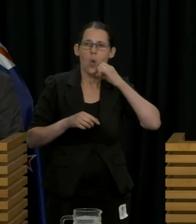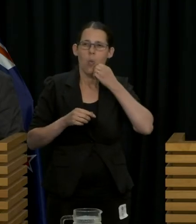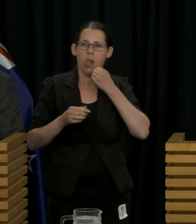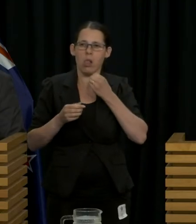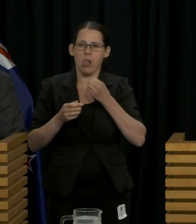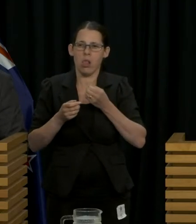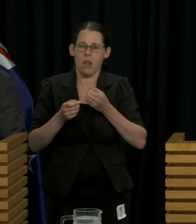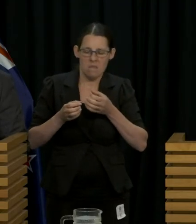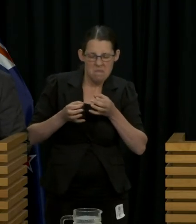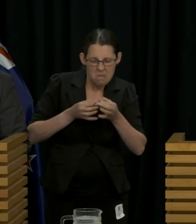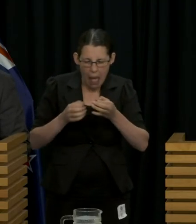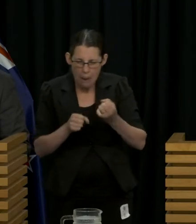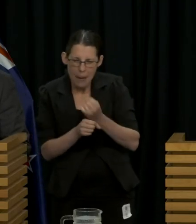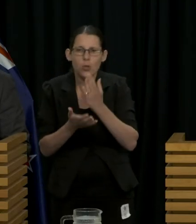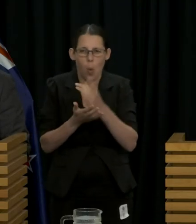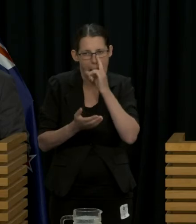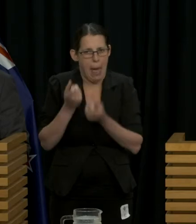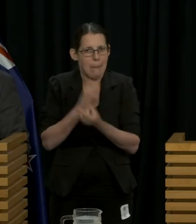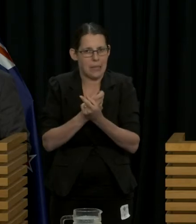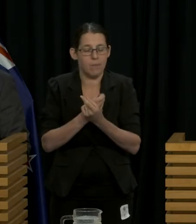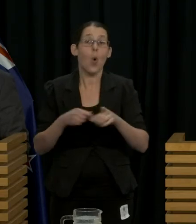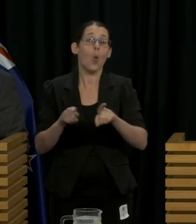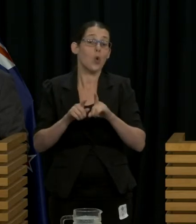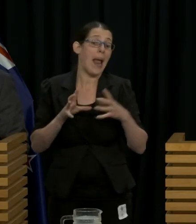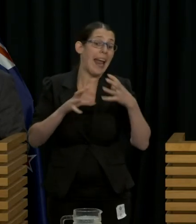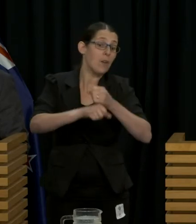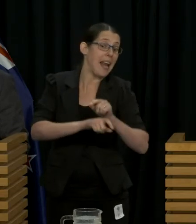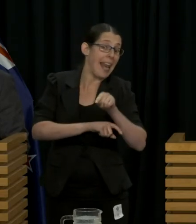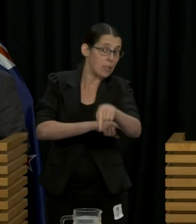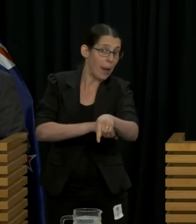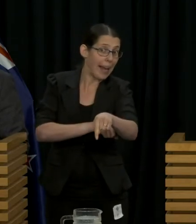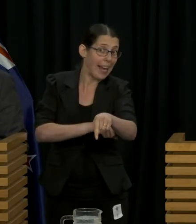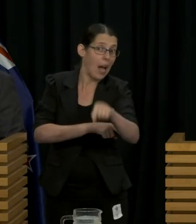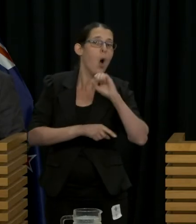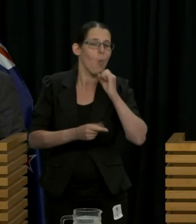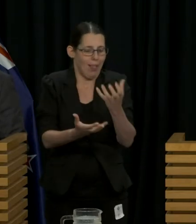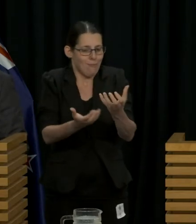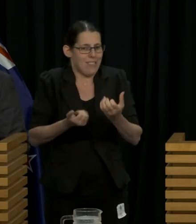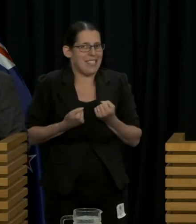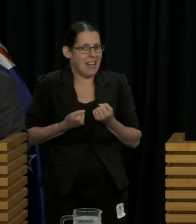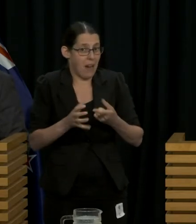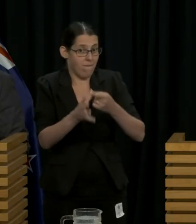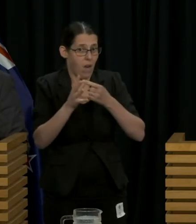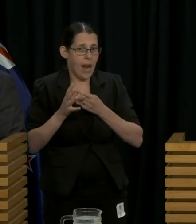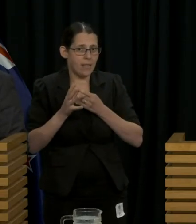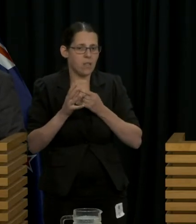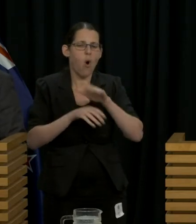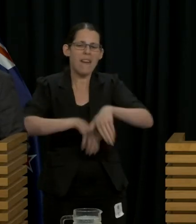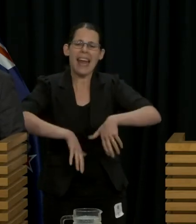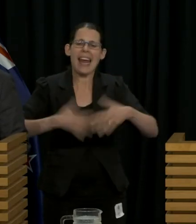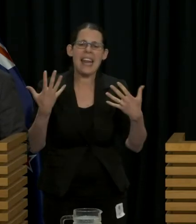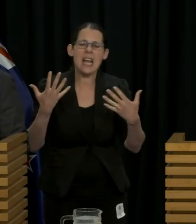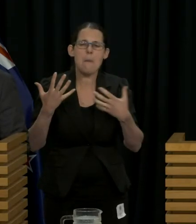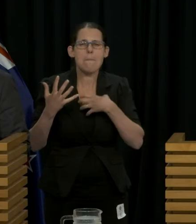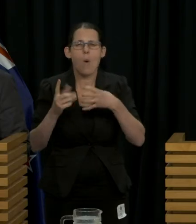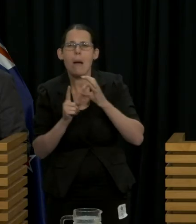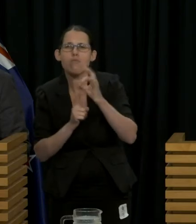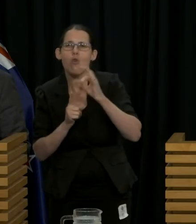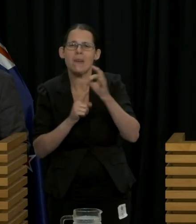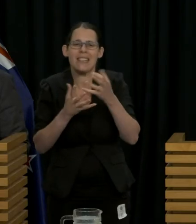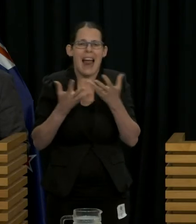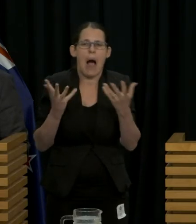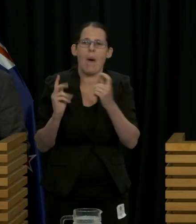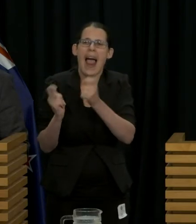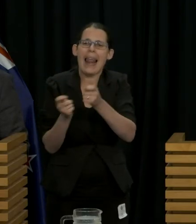also due to receive advice at the end of next week on any potential further improvements to the way we allocate rooms